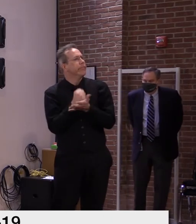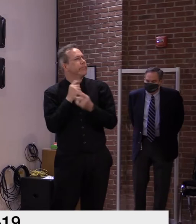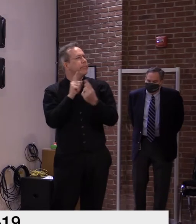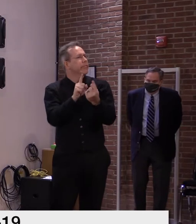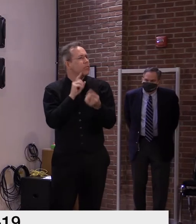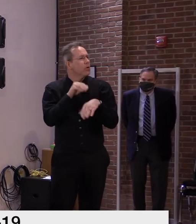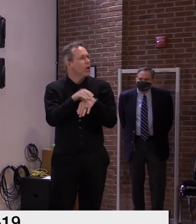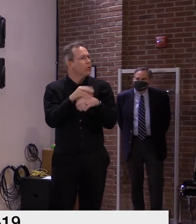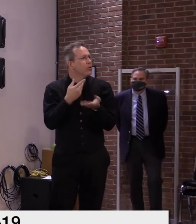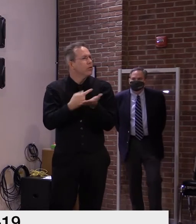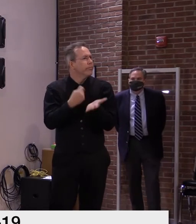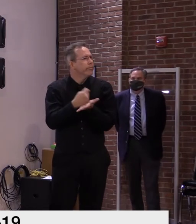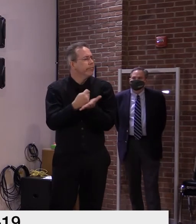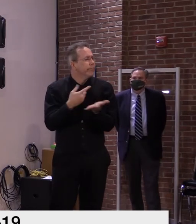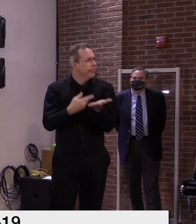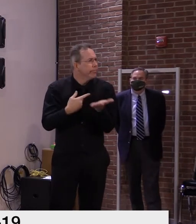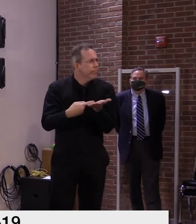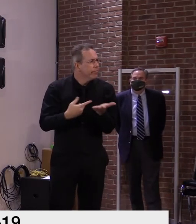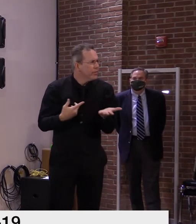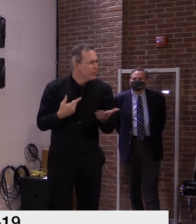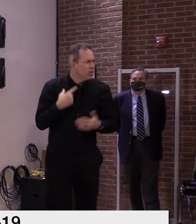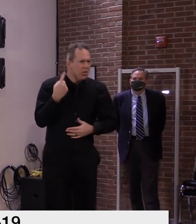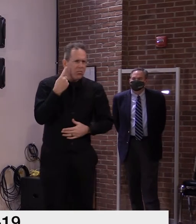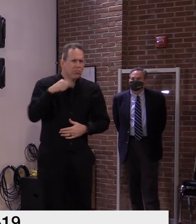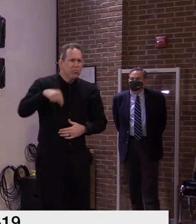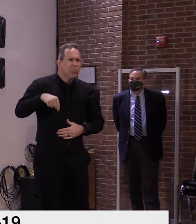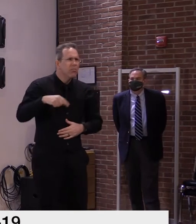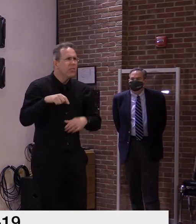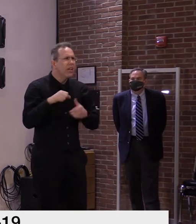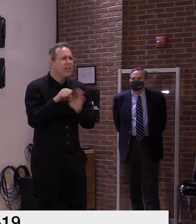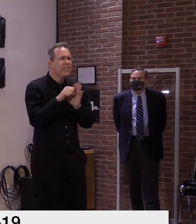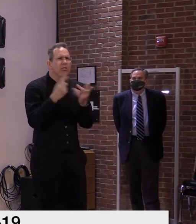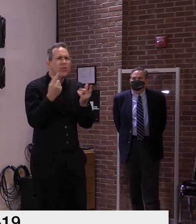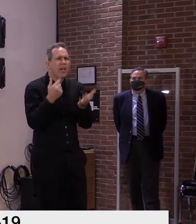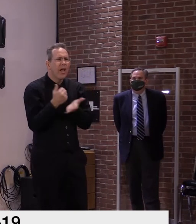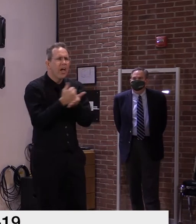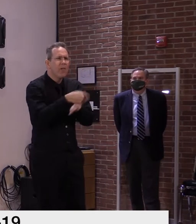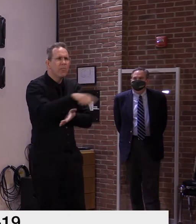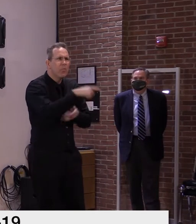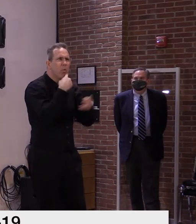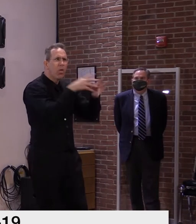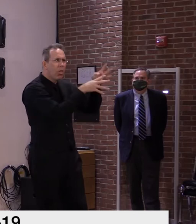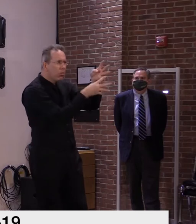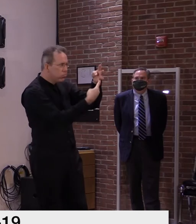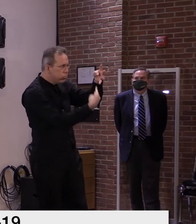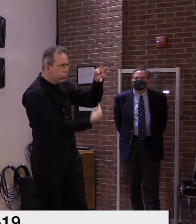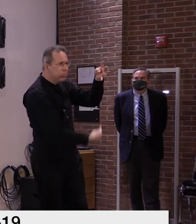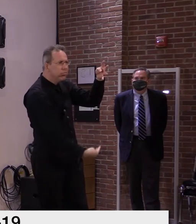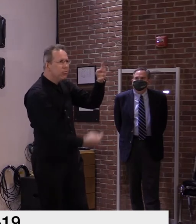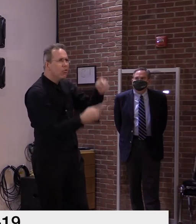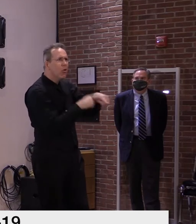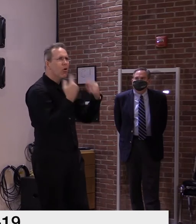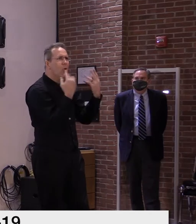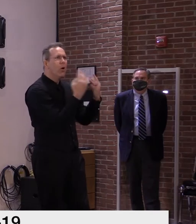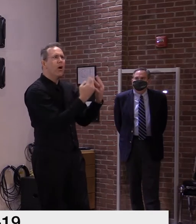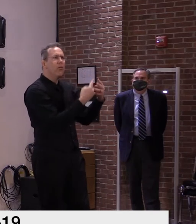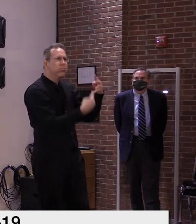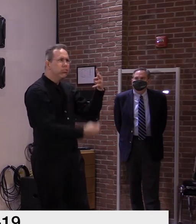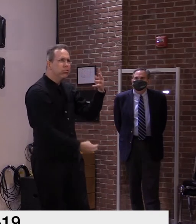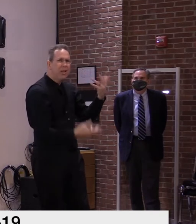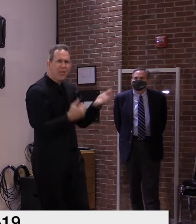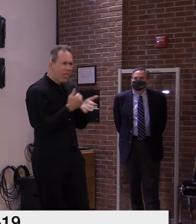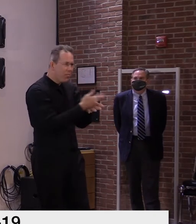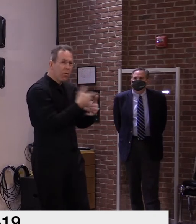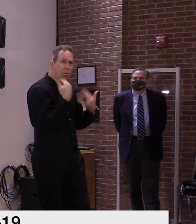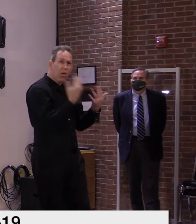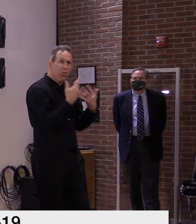Is there anything the state and mental health department could be doing to help ease the burden on some of these local agencies? Yeah, thanks for the question, Kat.